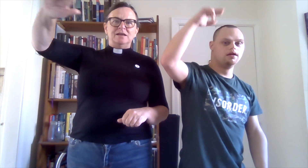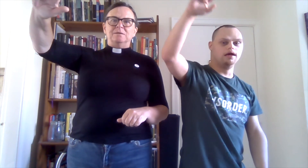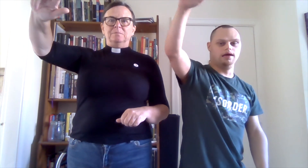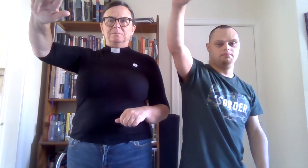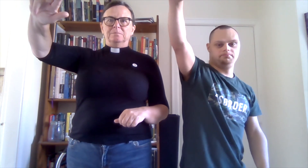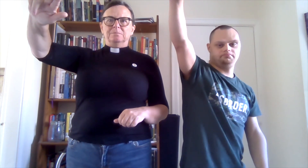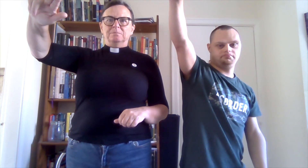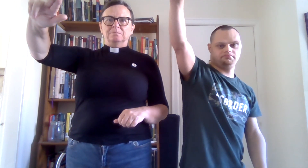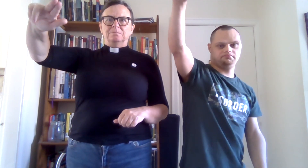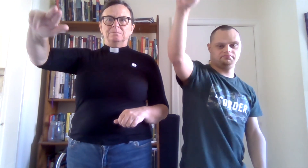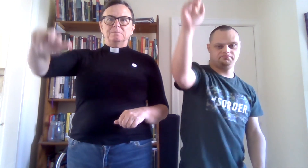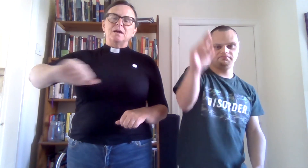thy name.